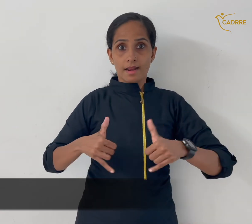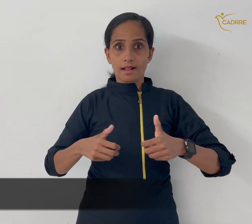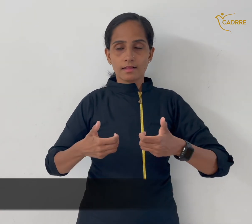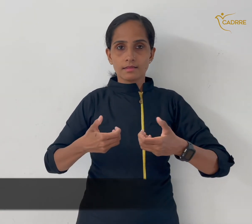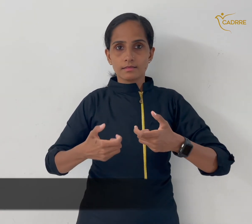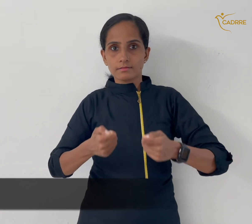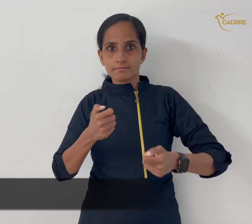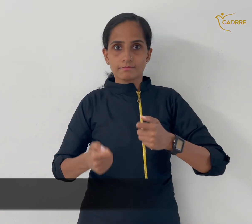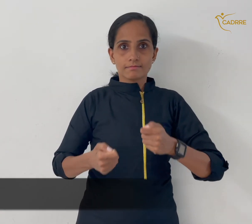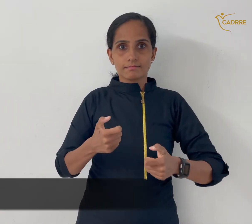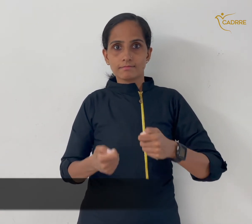Gamepad